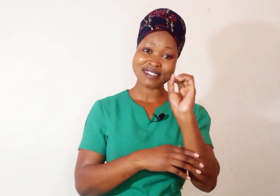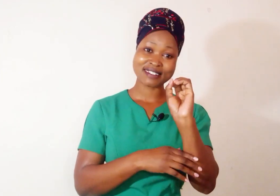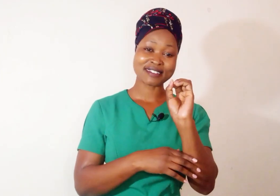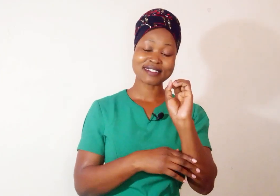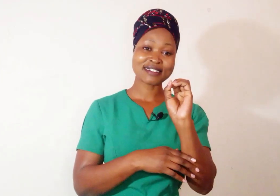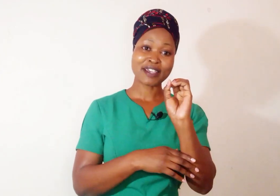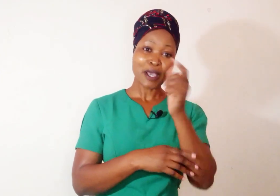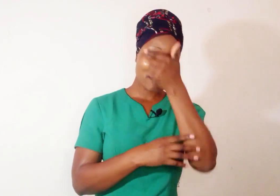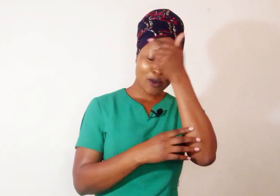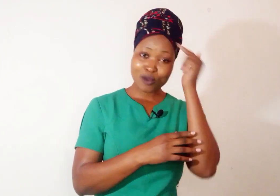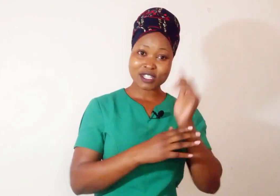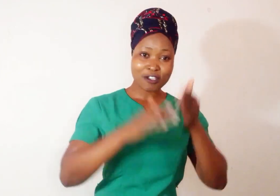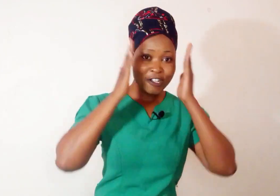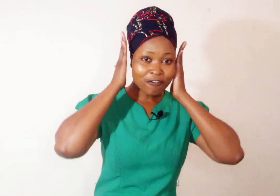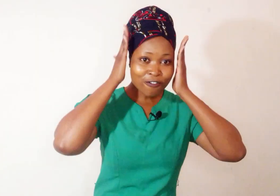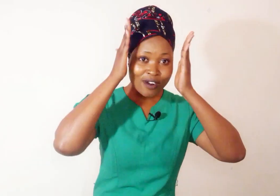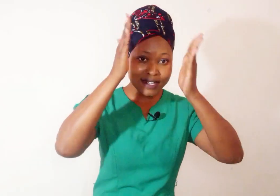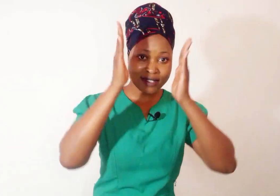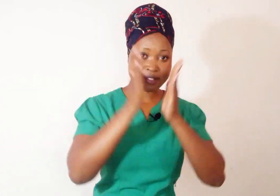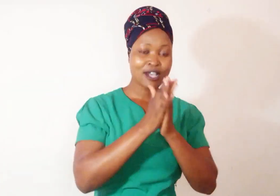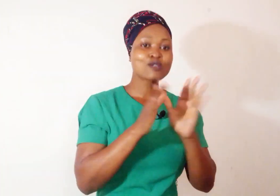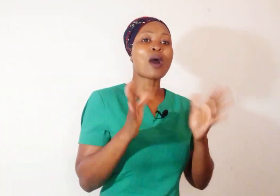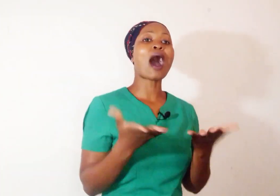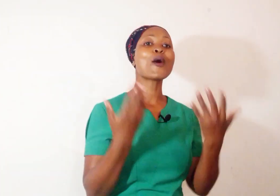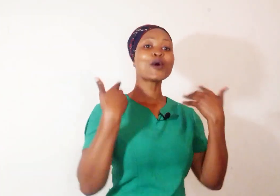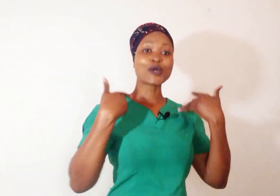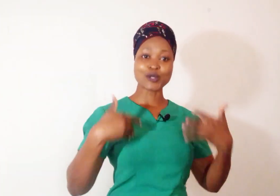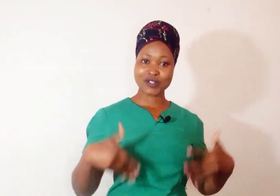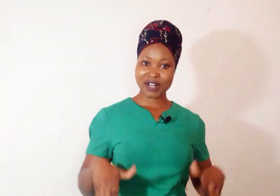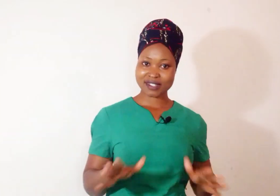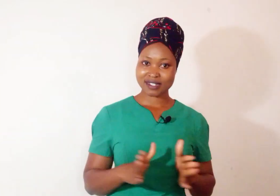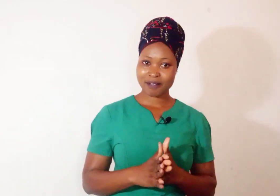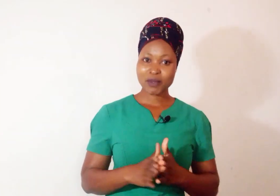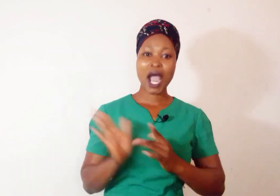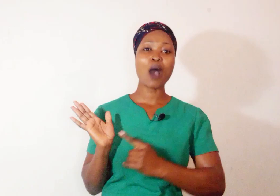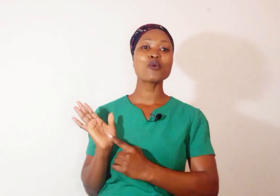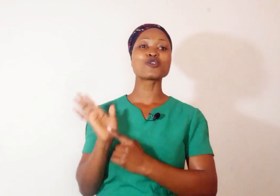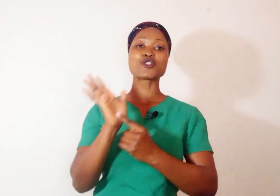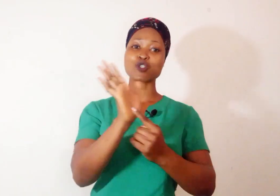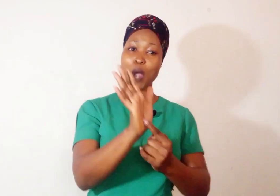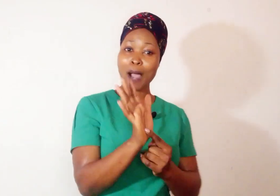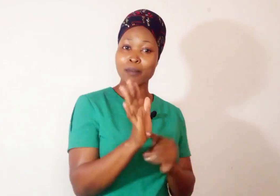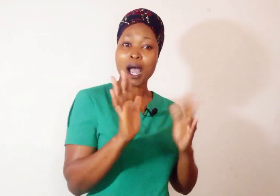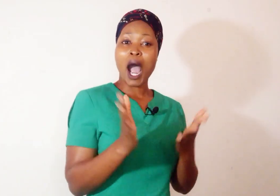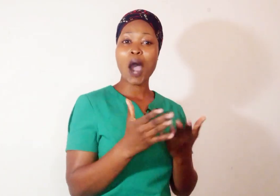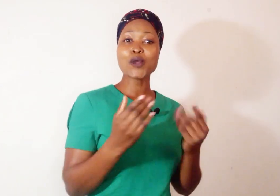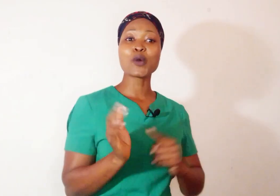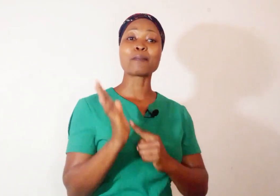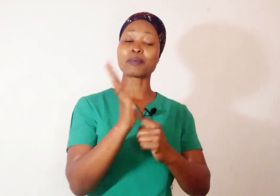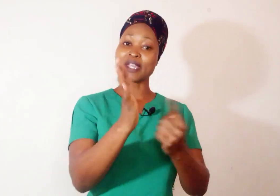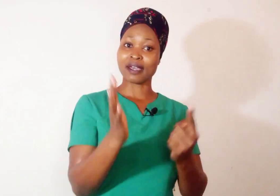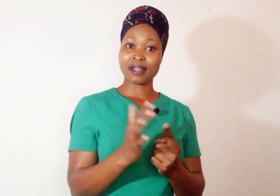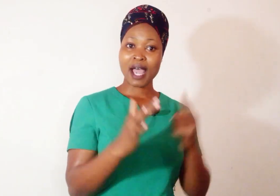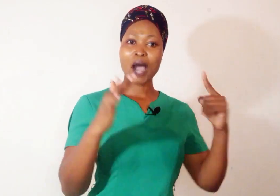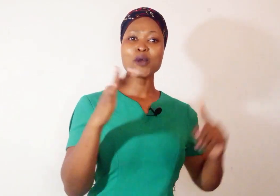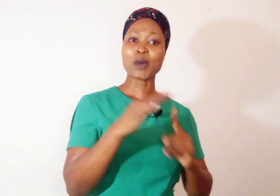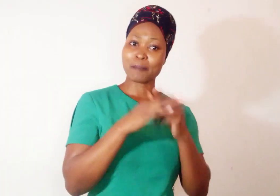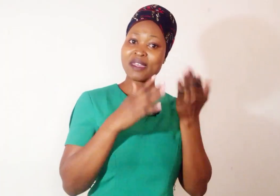listen because they will focus to how you're dressed, how you show up, how you appear